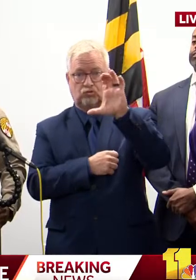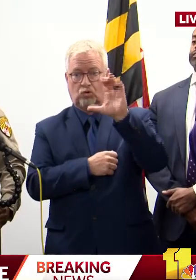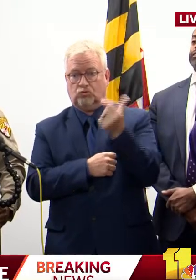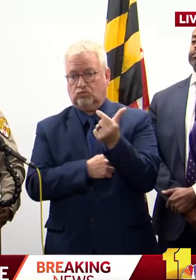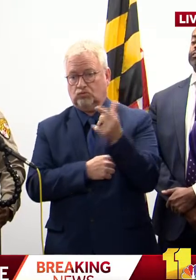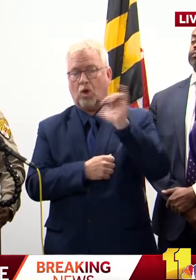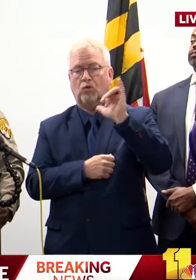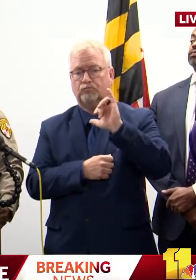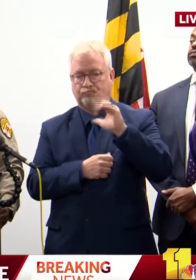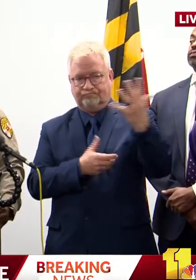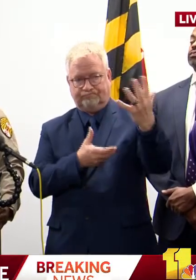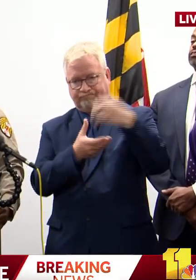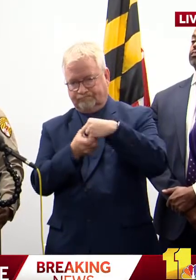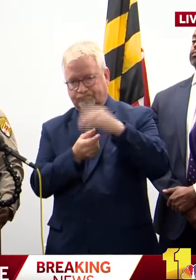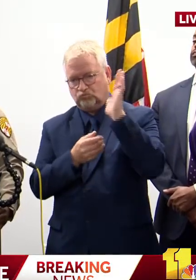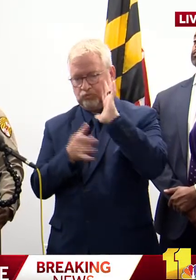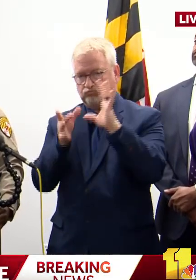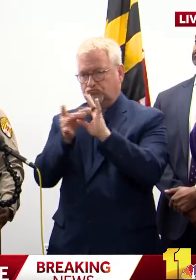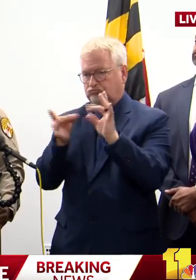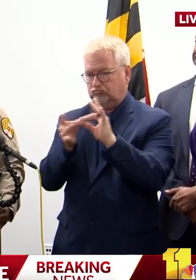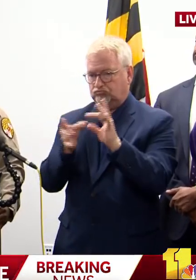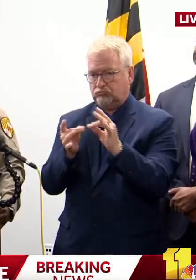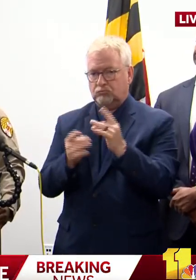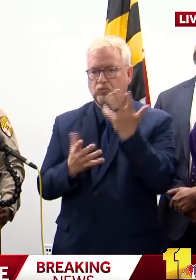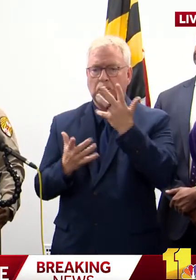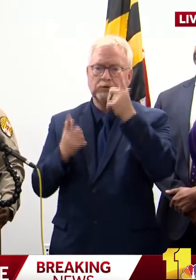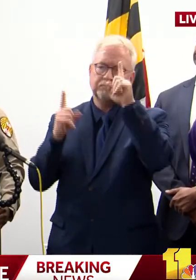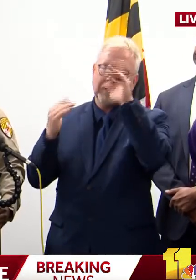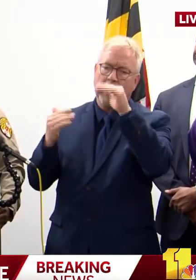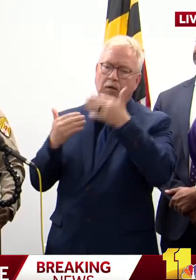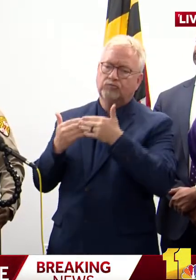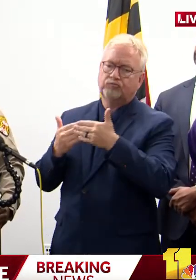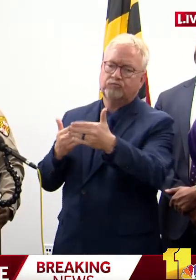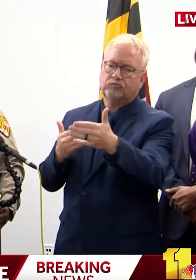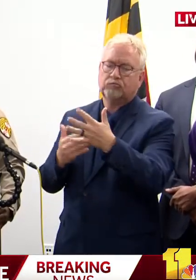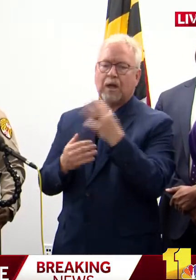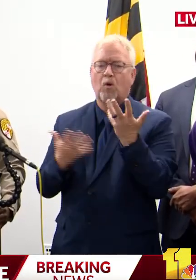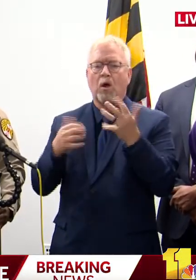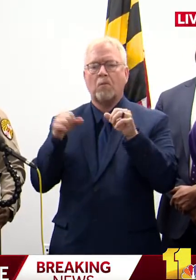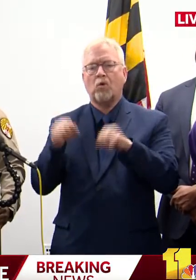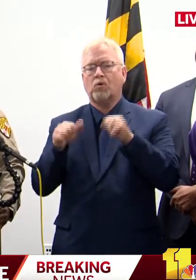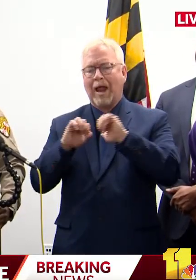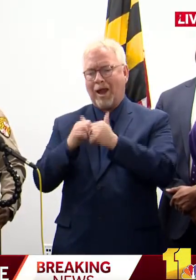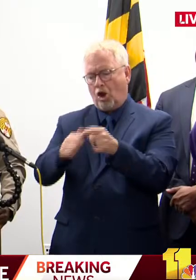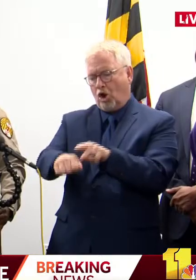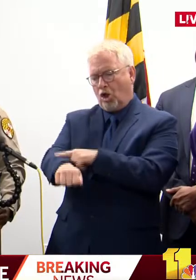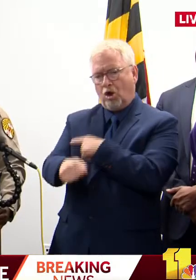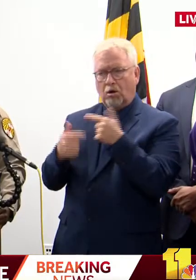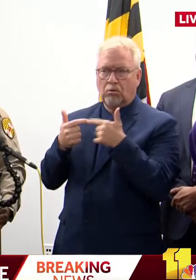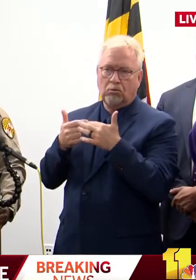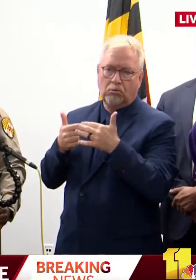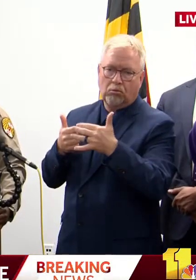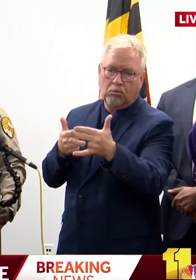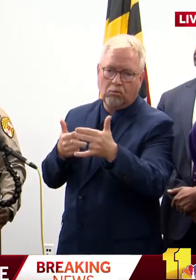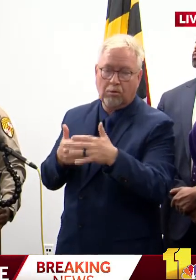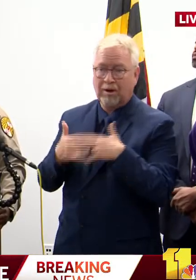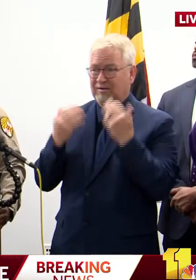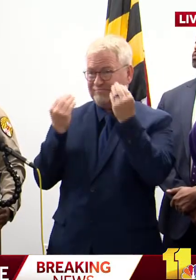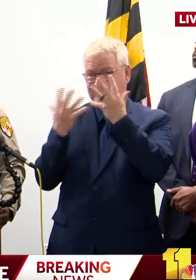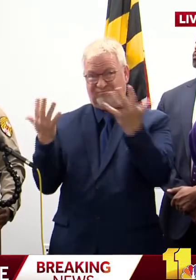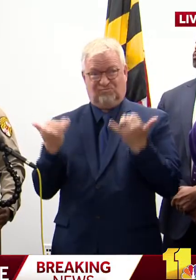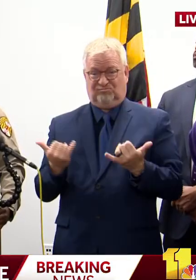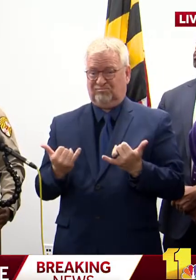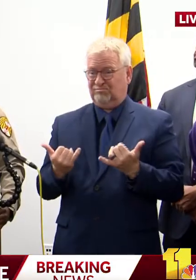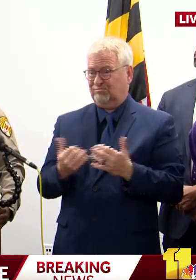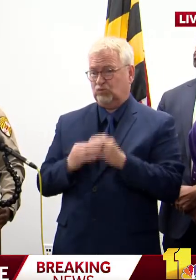additional information regarding what to expect and possibly how long this could take. But I'll tell you now, there's